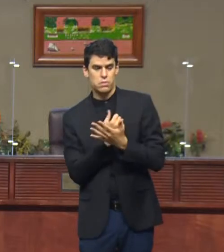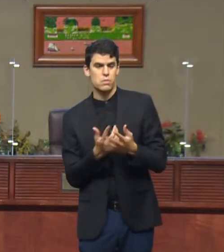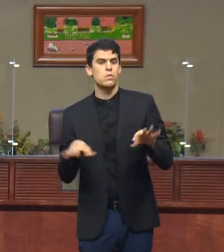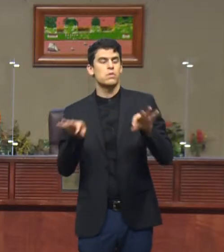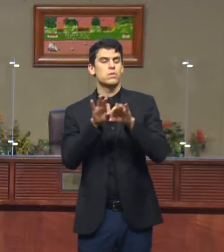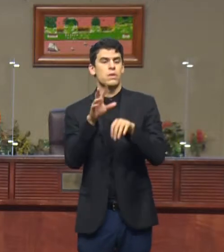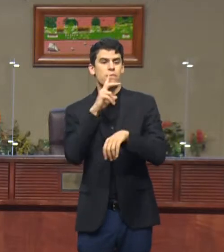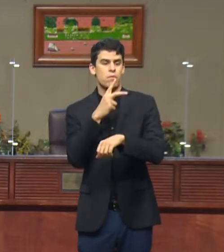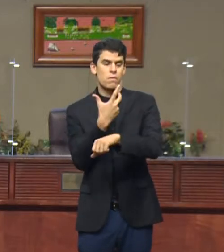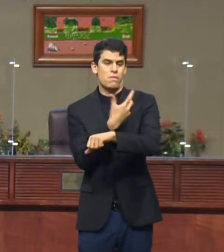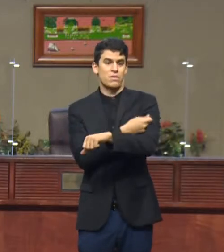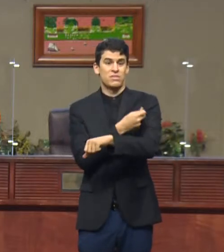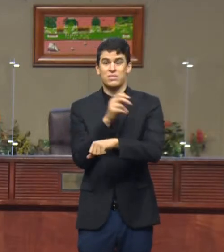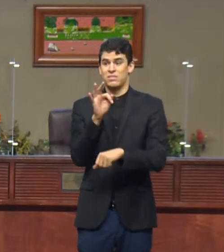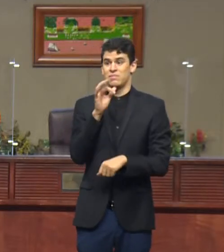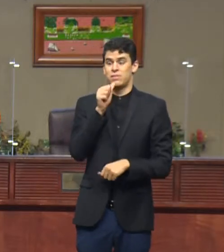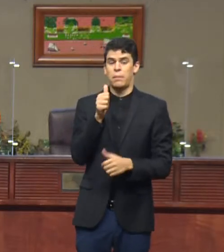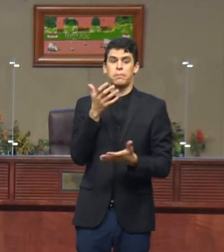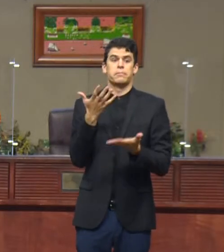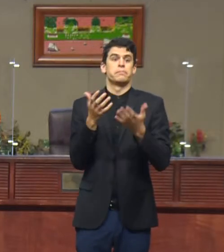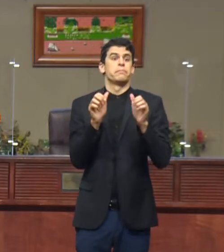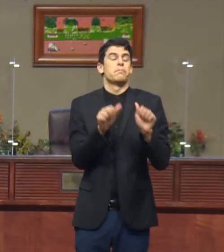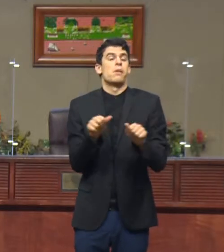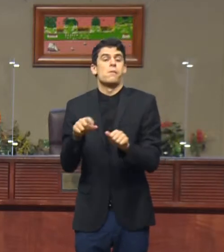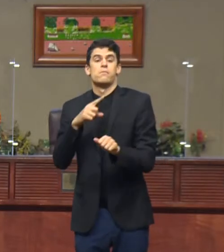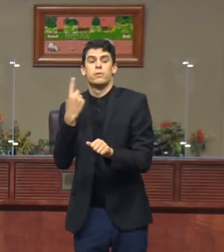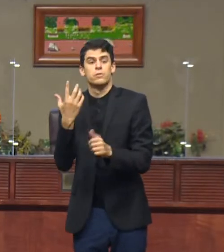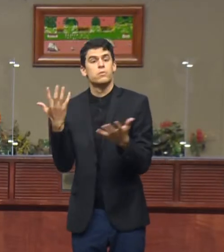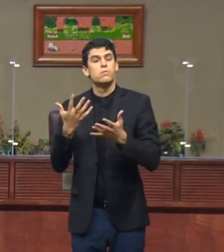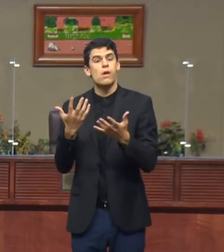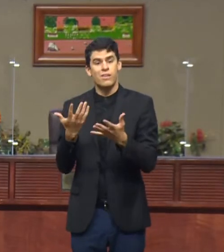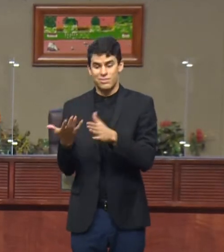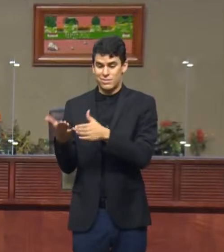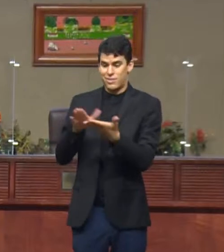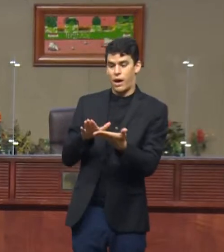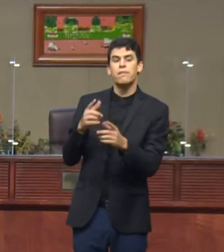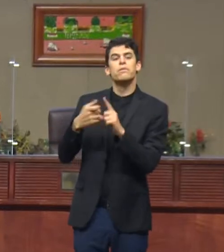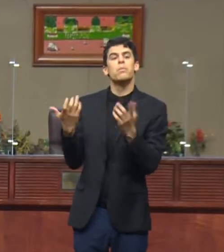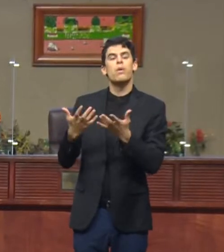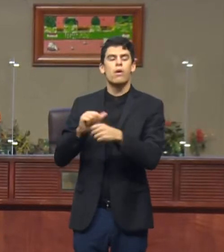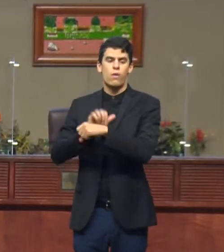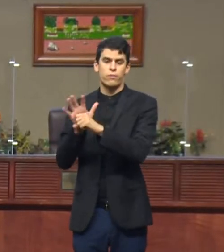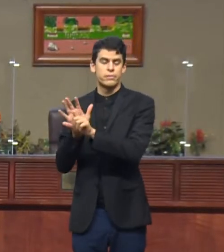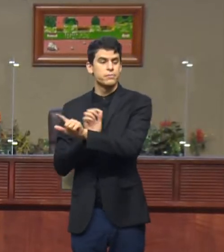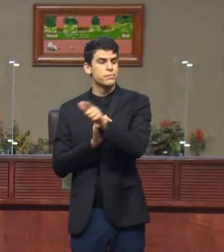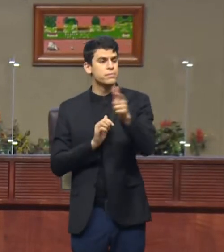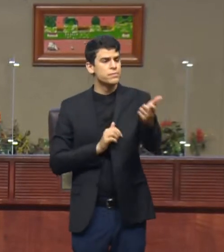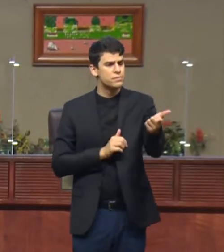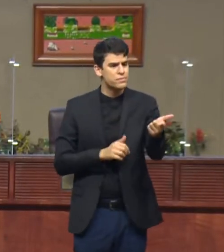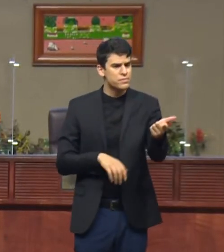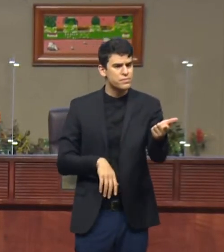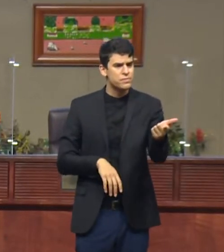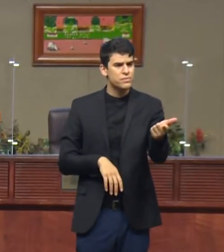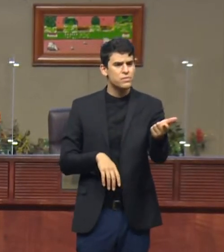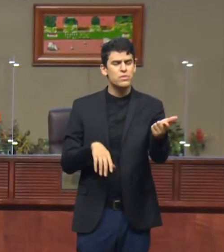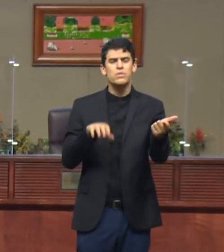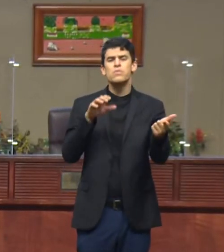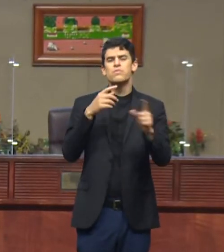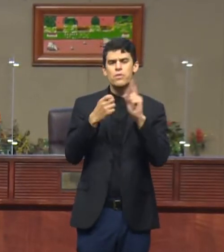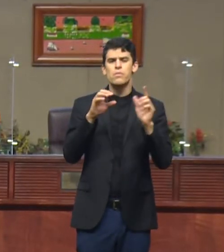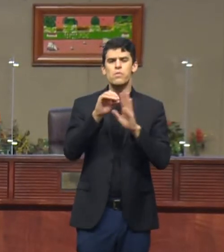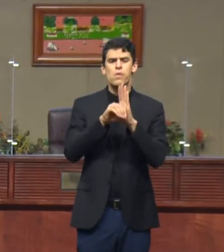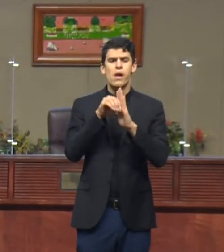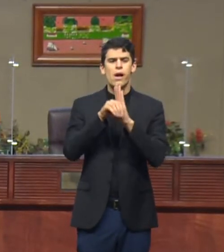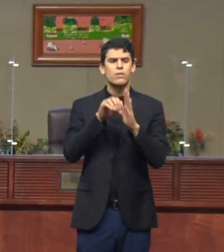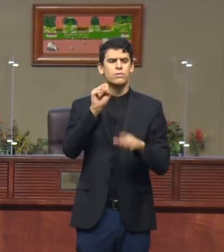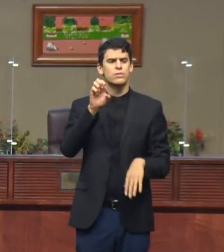COVID-19. Thank you. Steve Hudak from the Orlando Sentinel, and I was very eager to ask some questions.